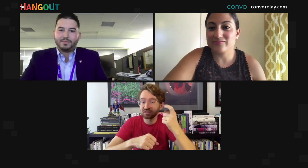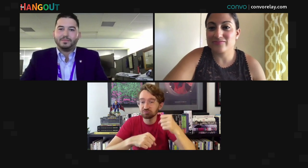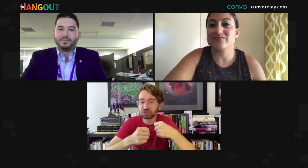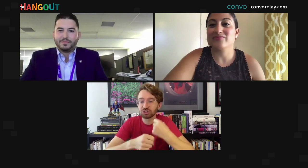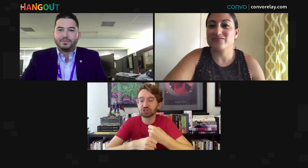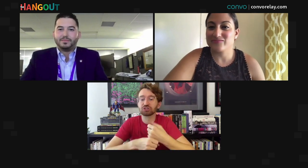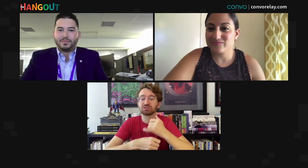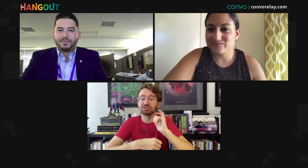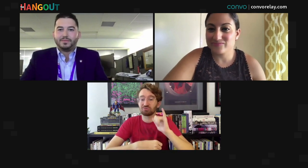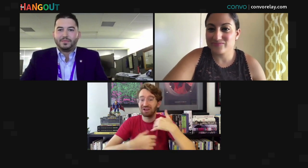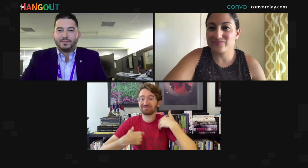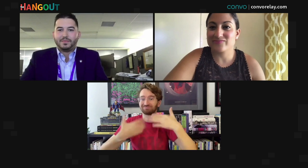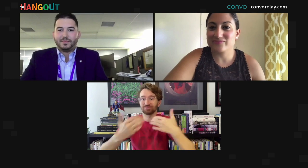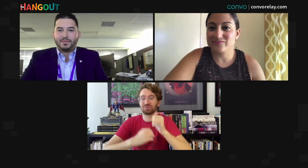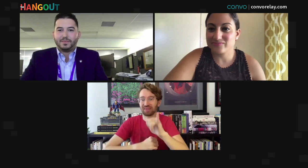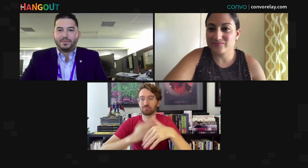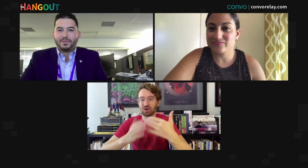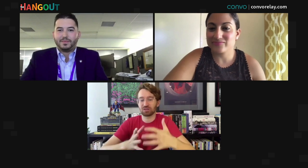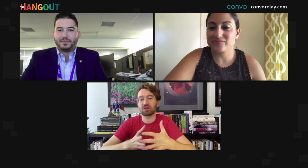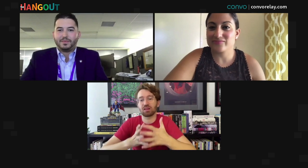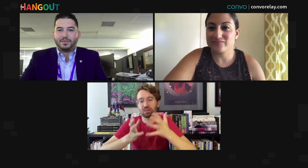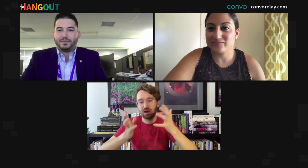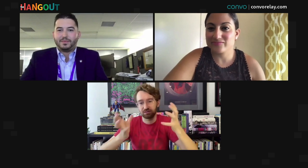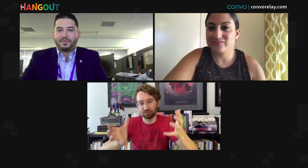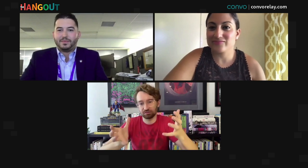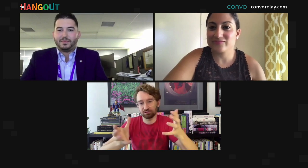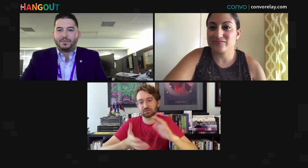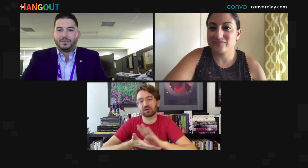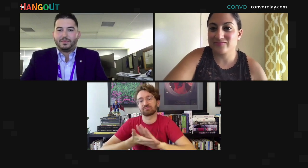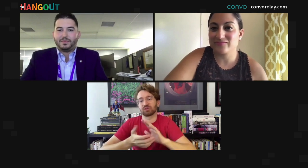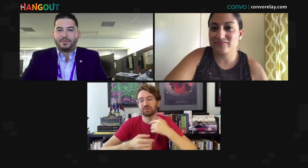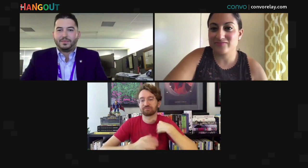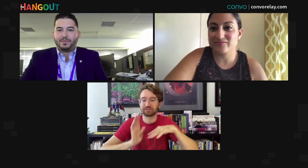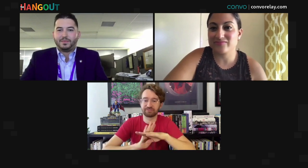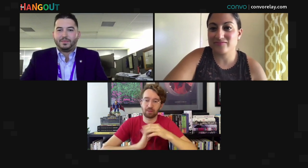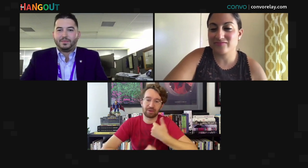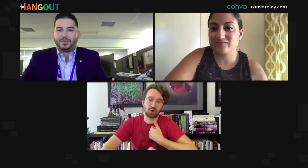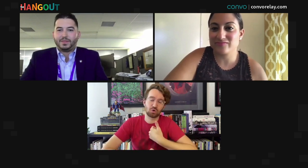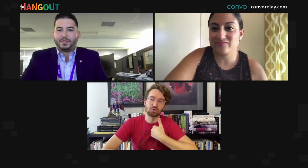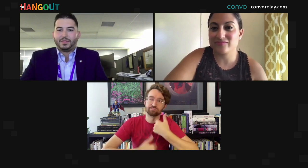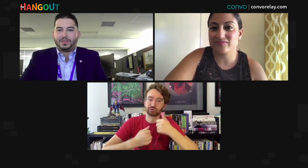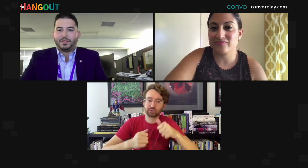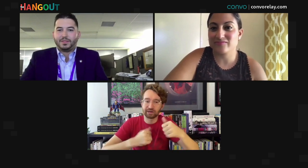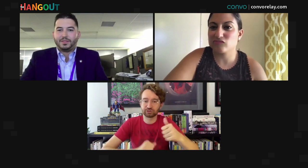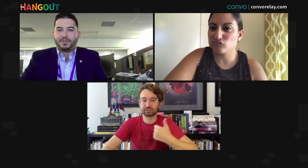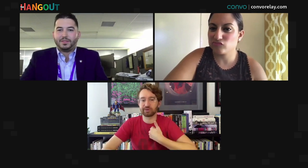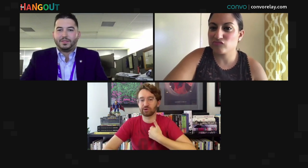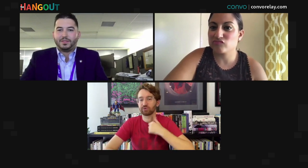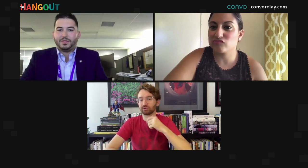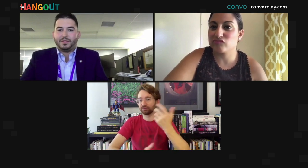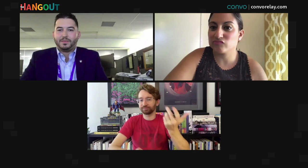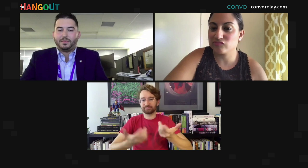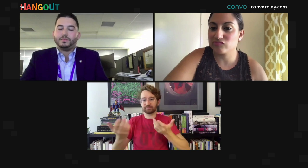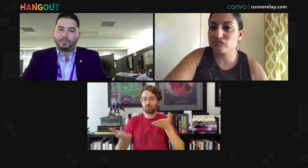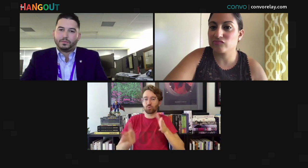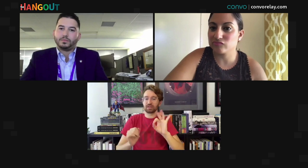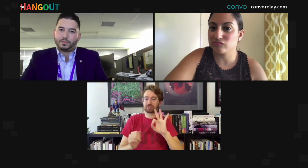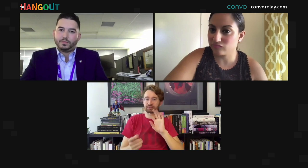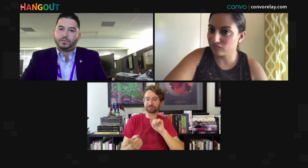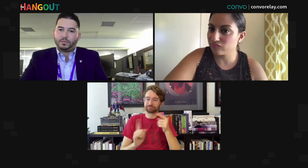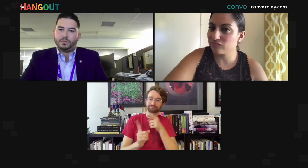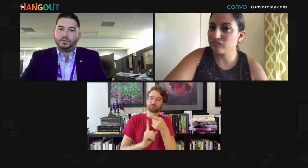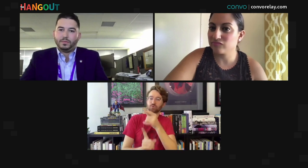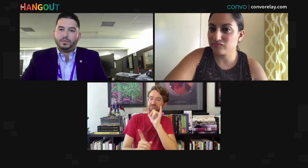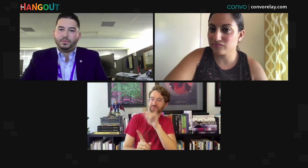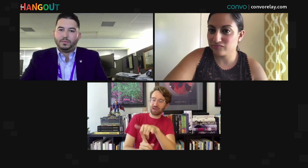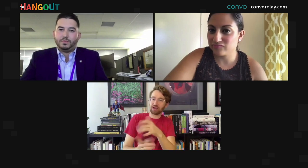work, I have to interview for a job two times or three times a year. And so I have to go through that process a lot. And I have to develop my own strategies and my